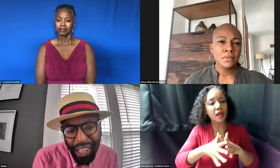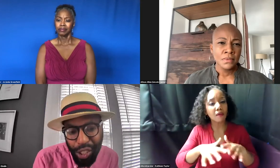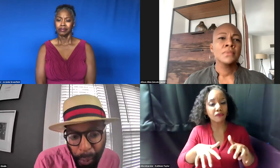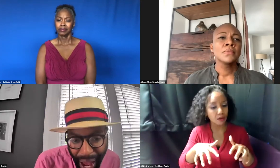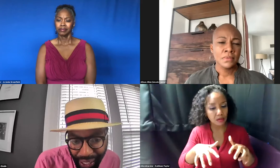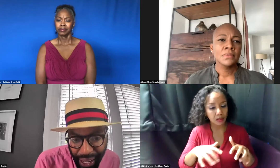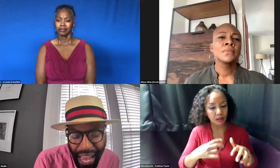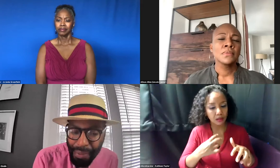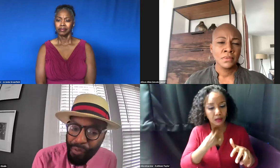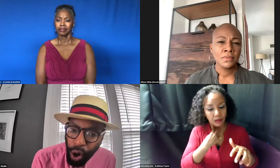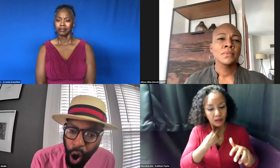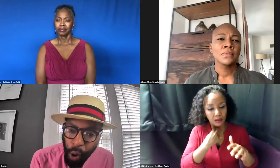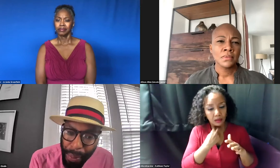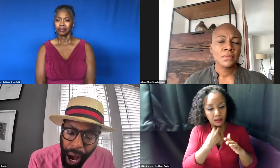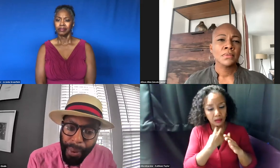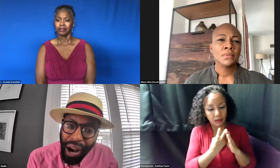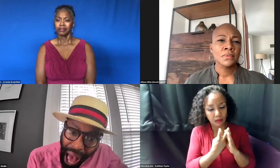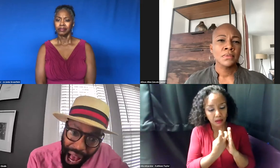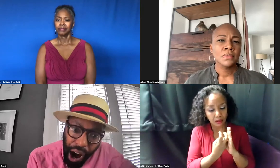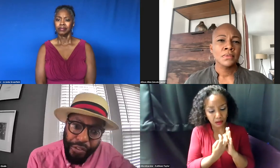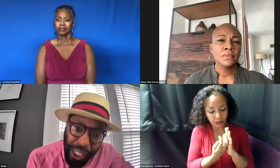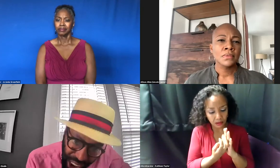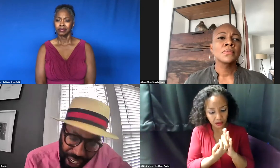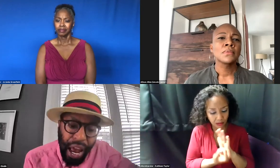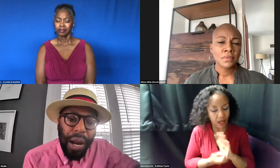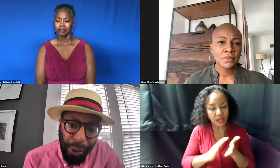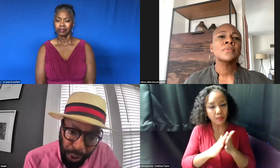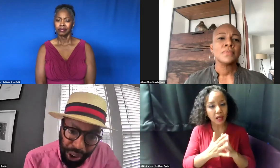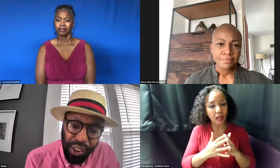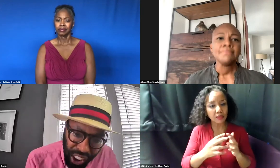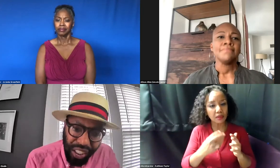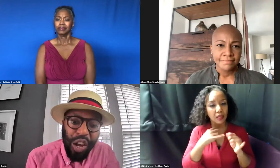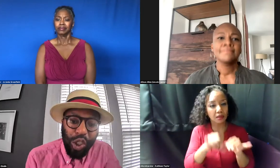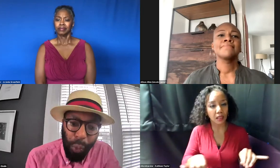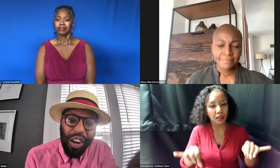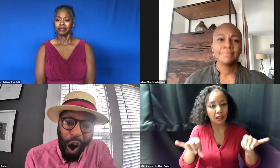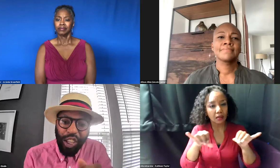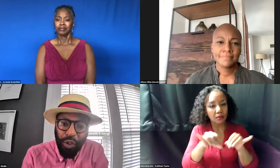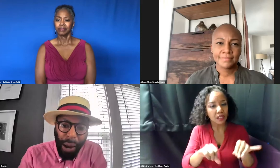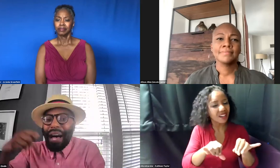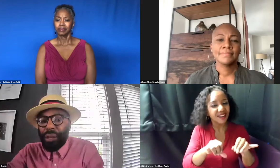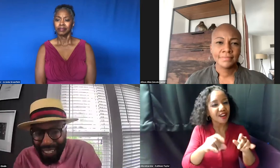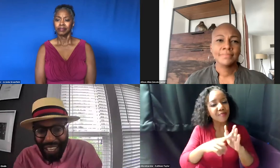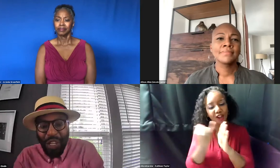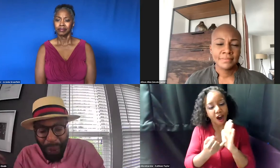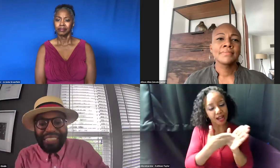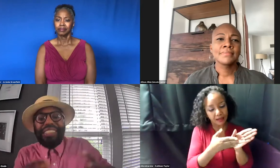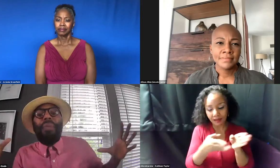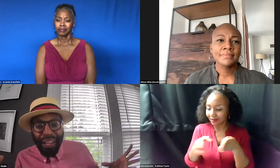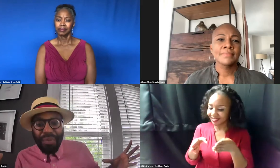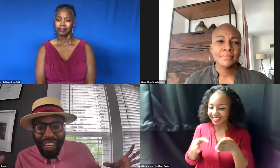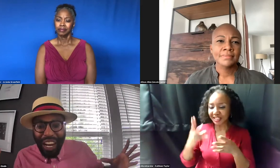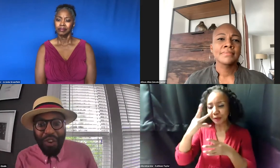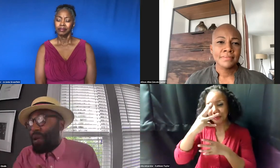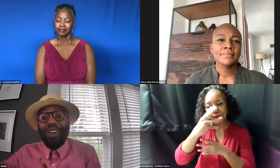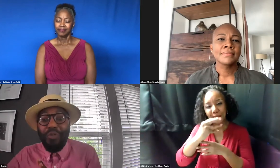and we get consumed by it. And then before long, we become a cog of the machine that produces dysfunction. So we need art to create possibility so we can step